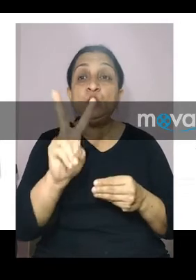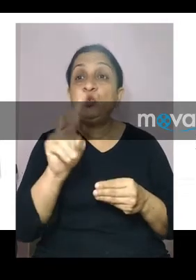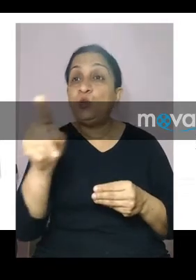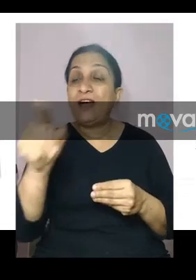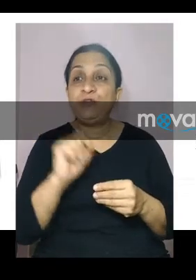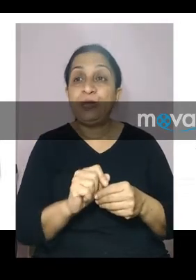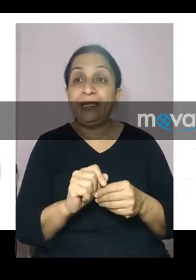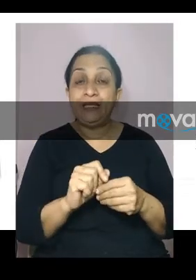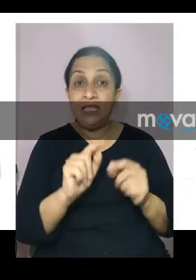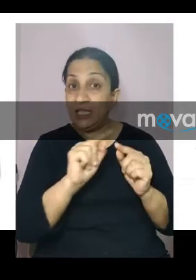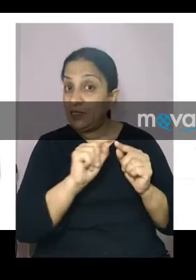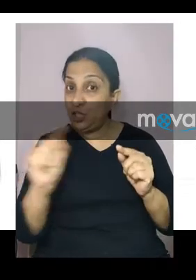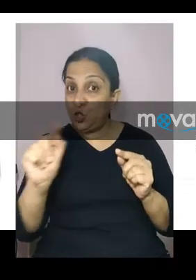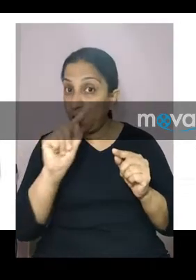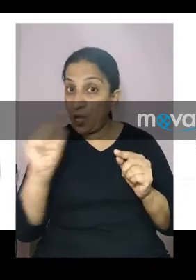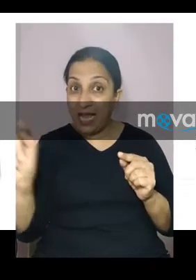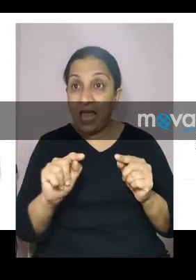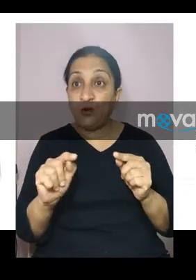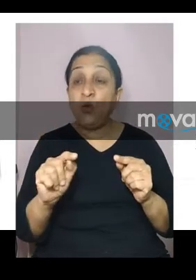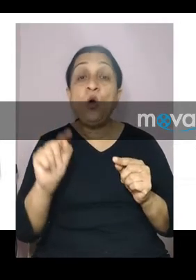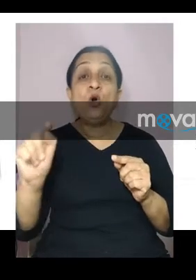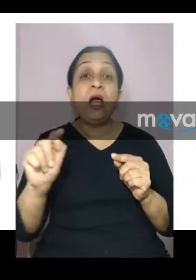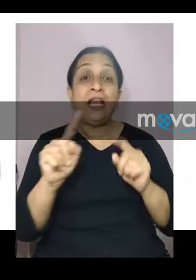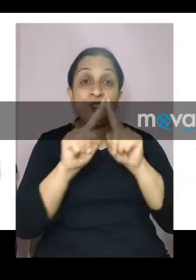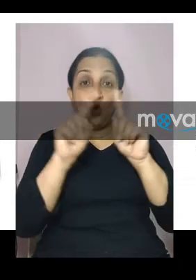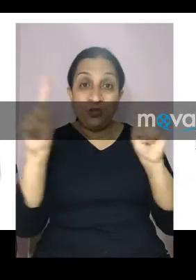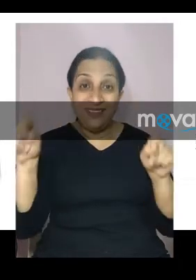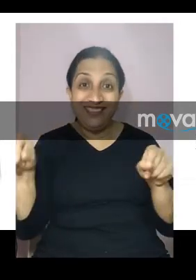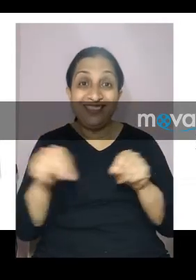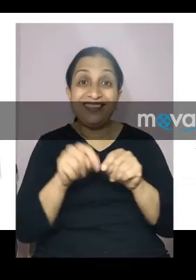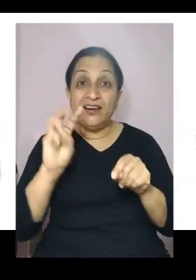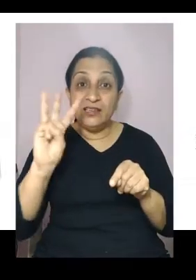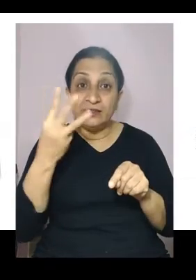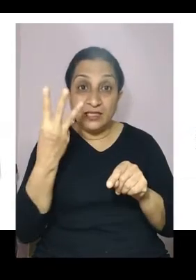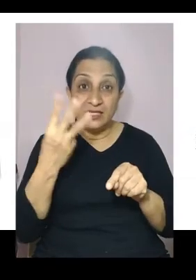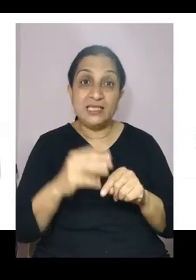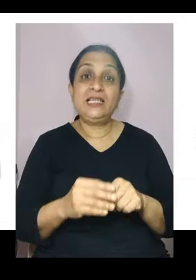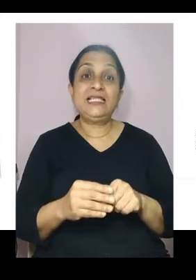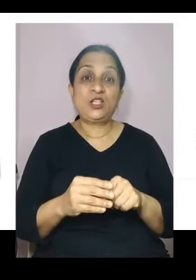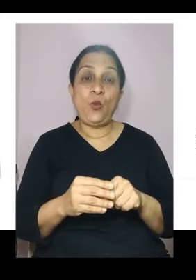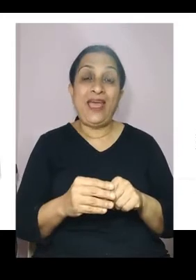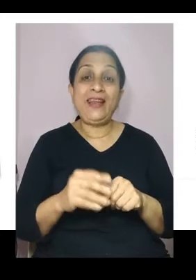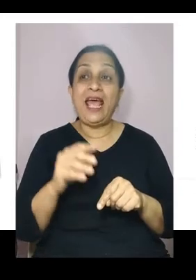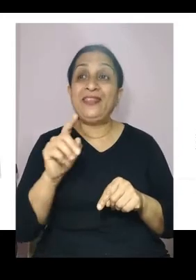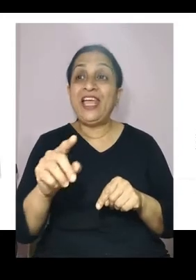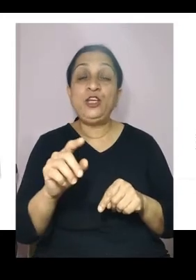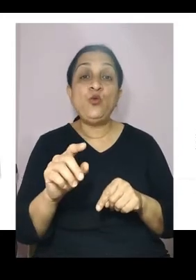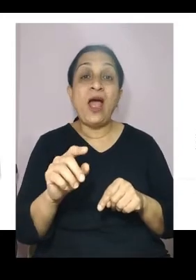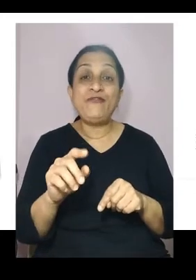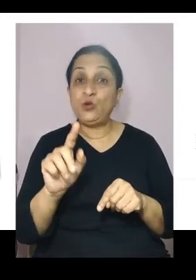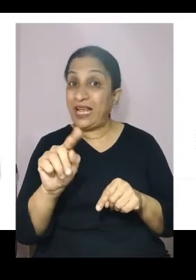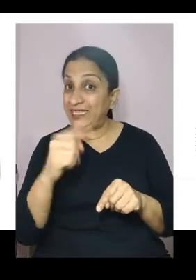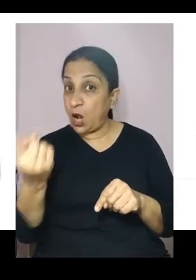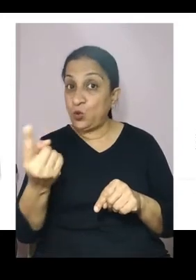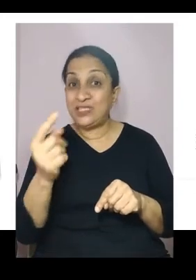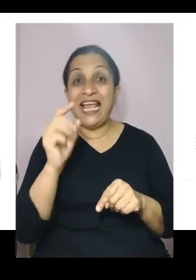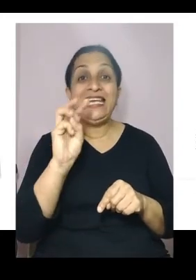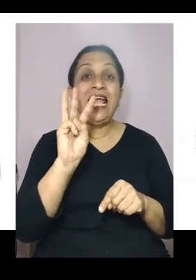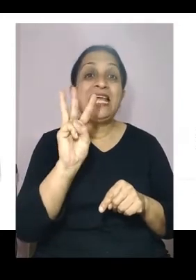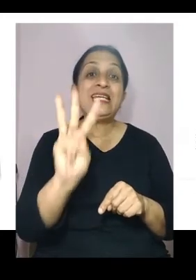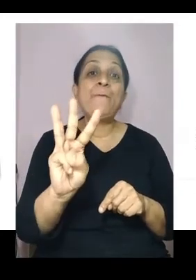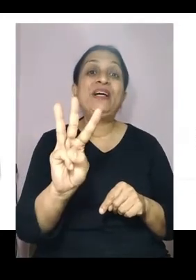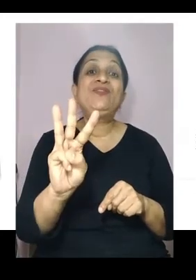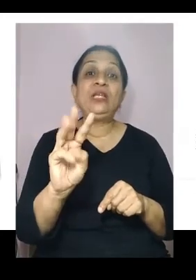Number 2 you have to write. Then draw an arrow and draw the third square, and there you have to write